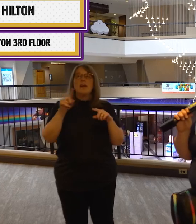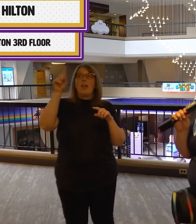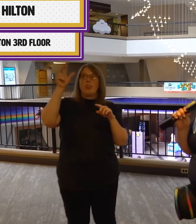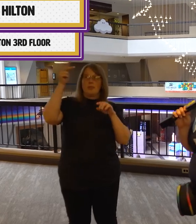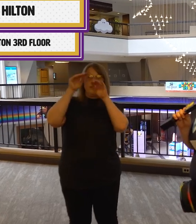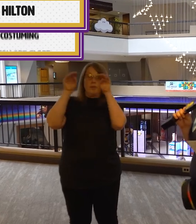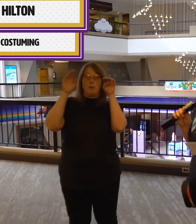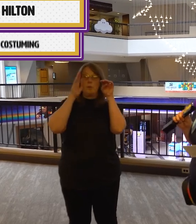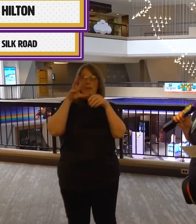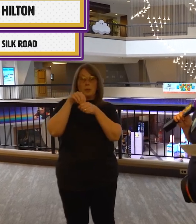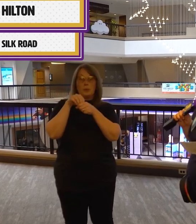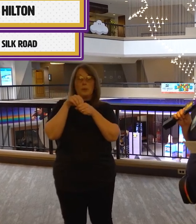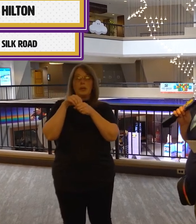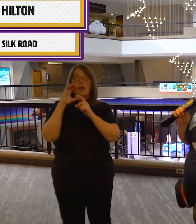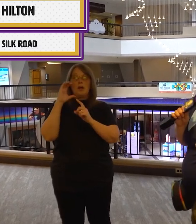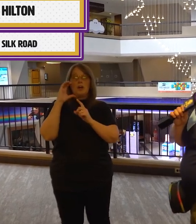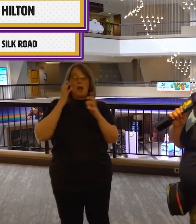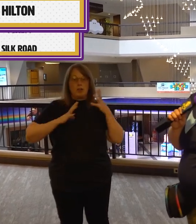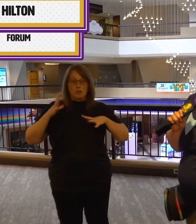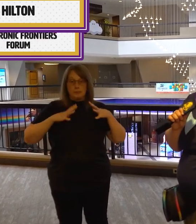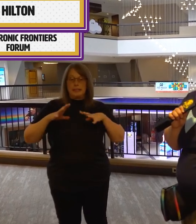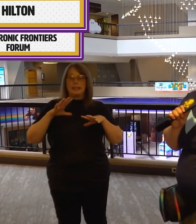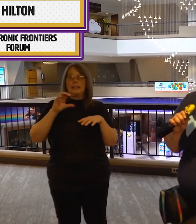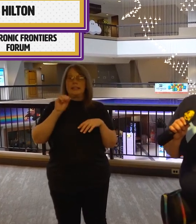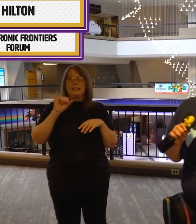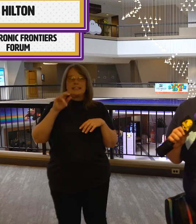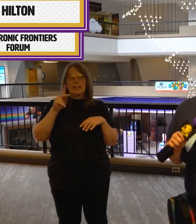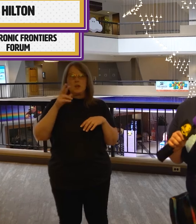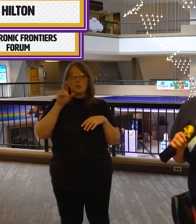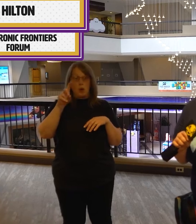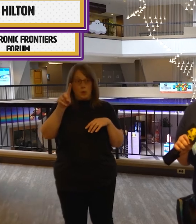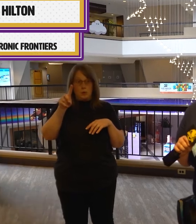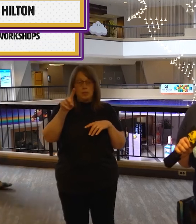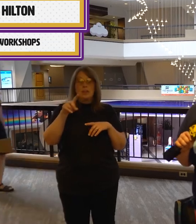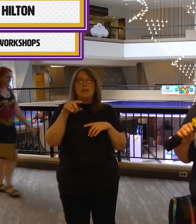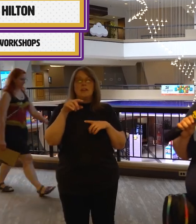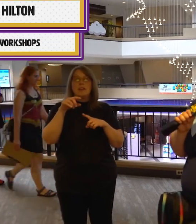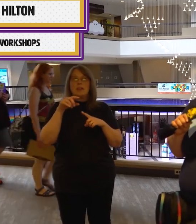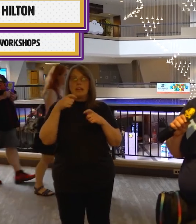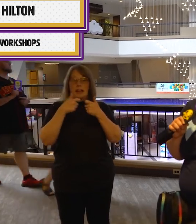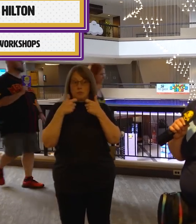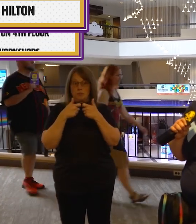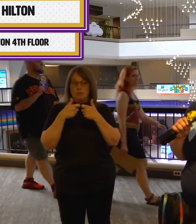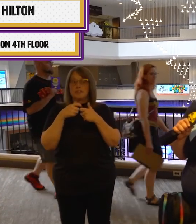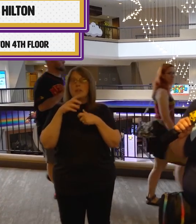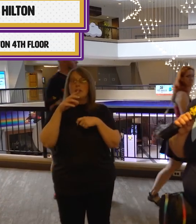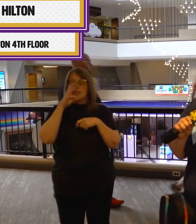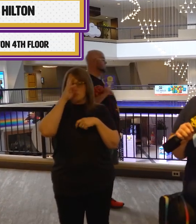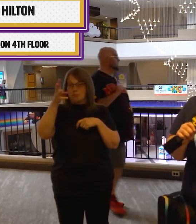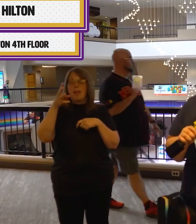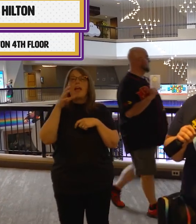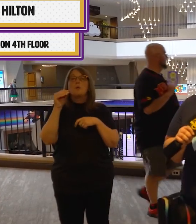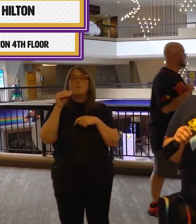third floor, you'll find costuming, the Silk Road, Electronic Frontiers Forum, and workshops.